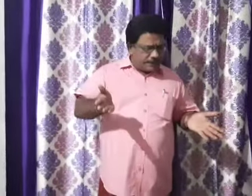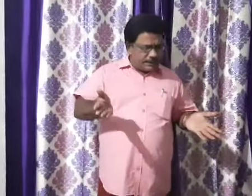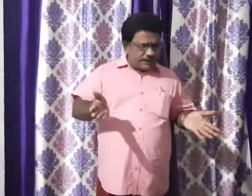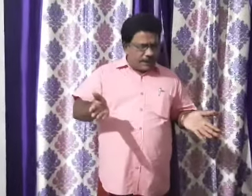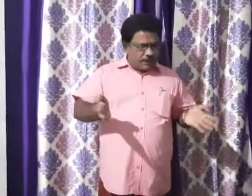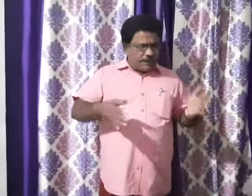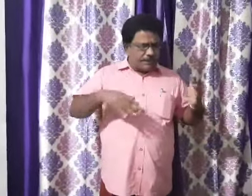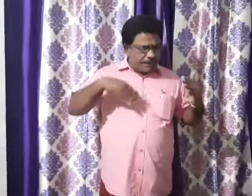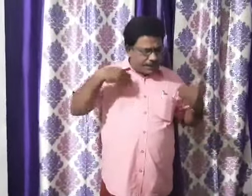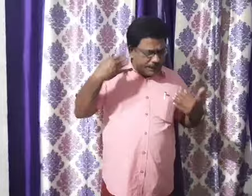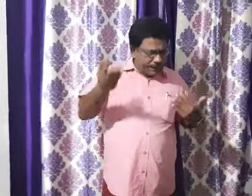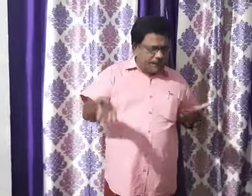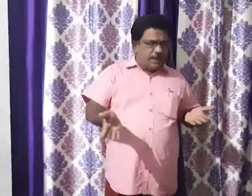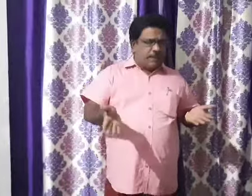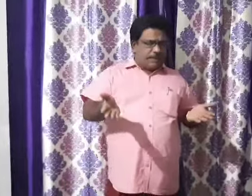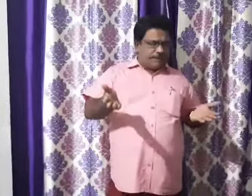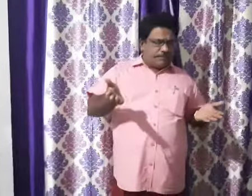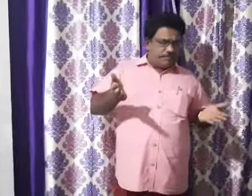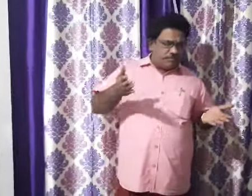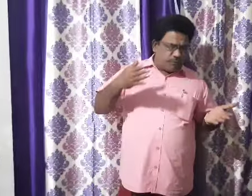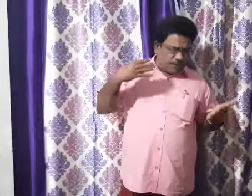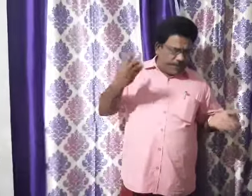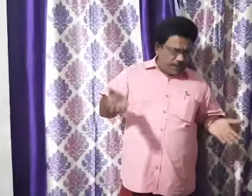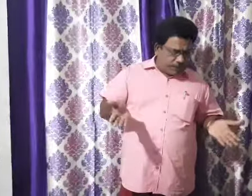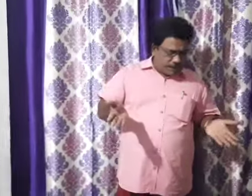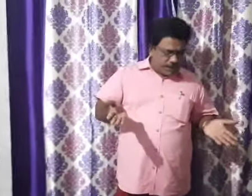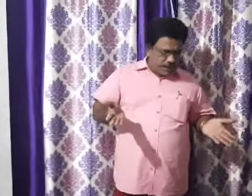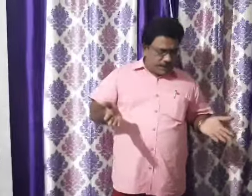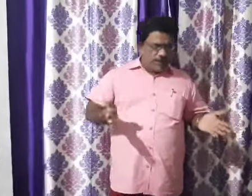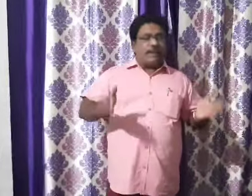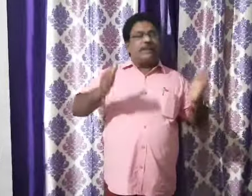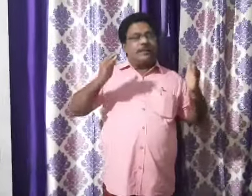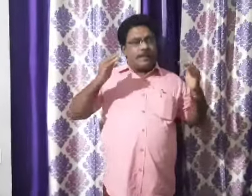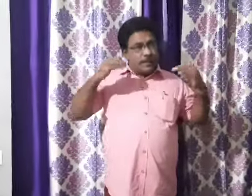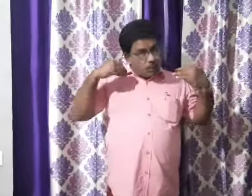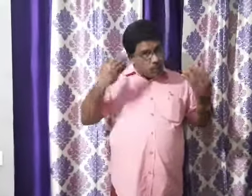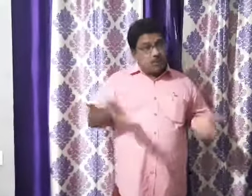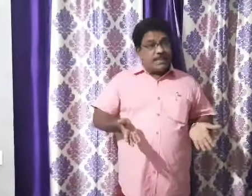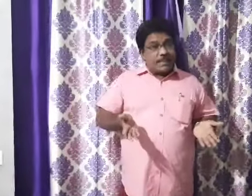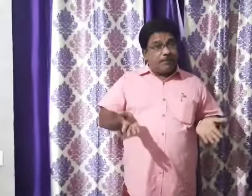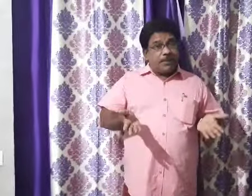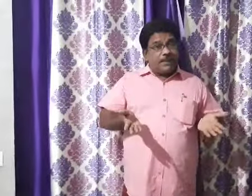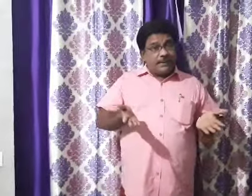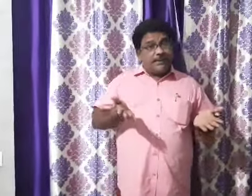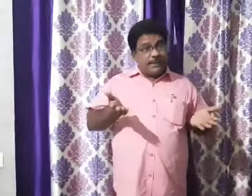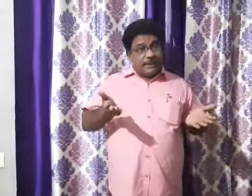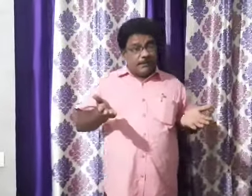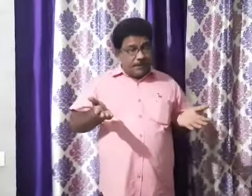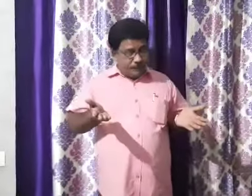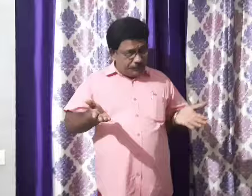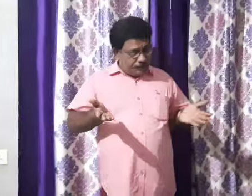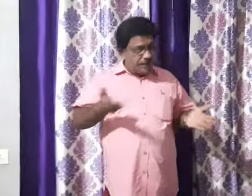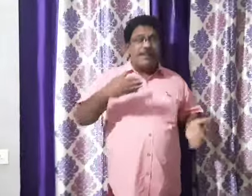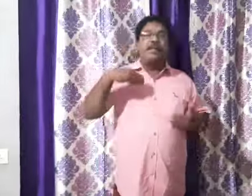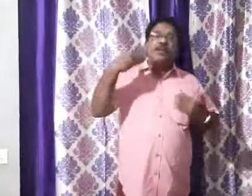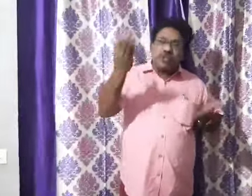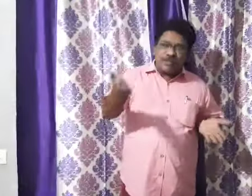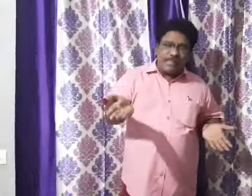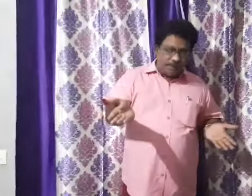discussed what is the final goods, what is the gross domestic product (GDP). What is the gross domestic